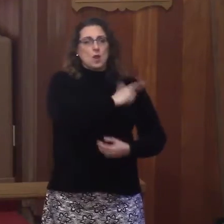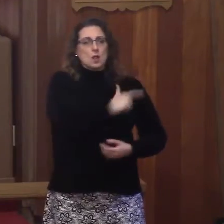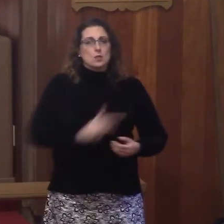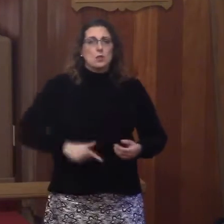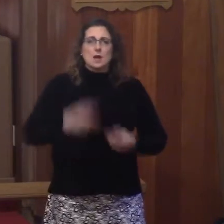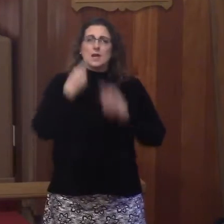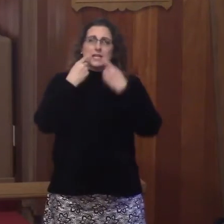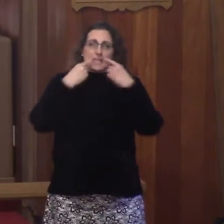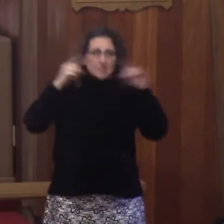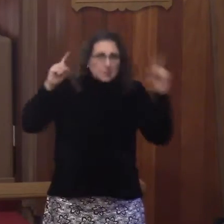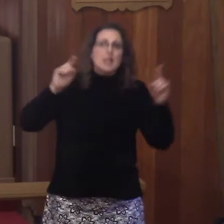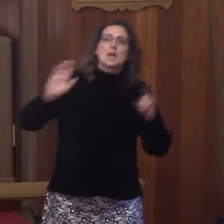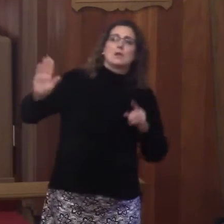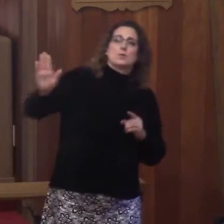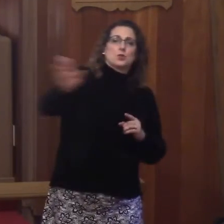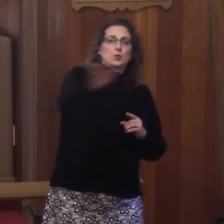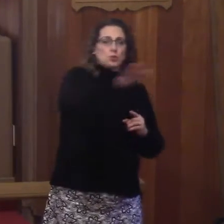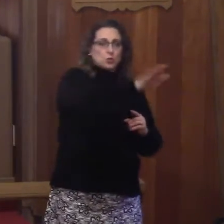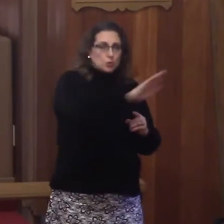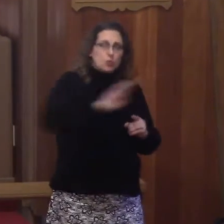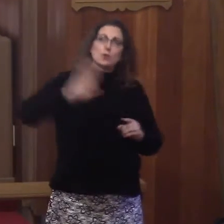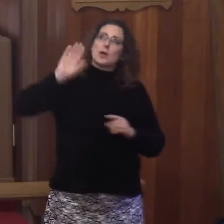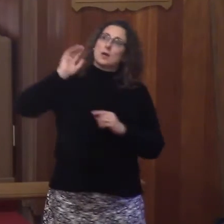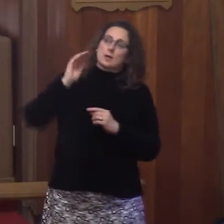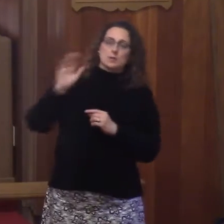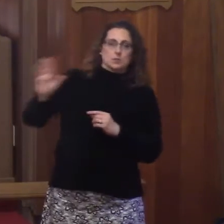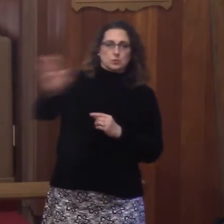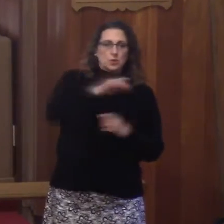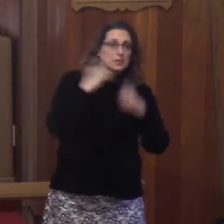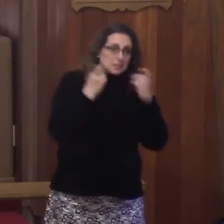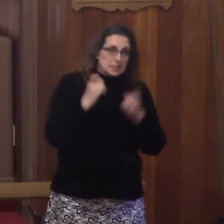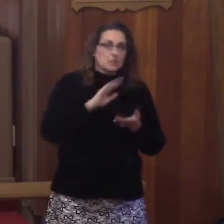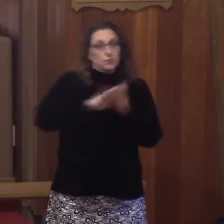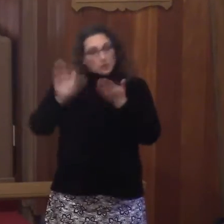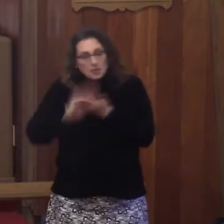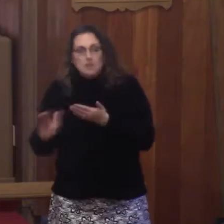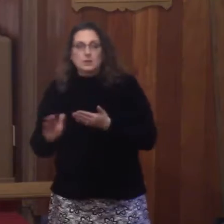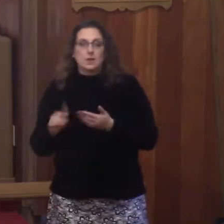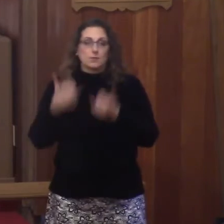forgiven child from here until all eternity.